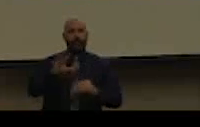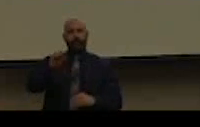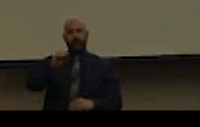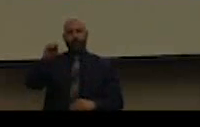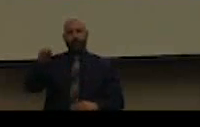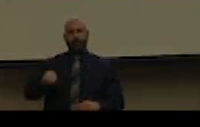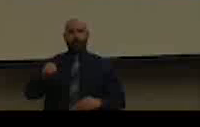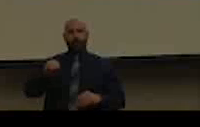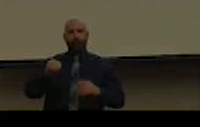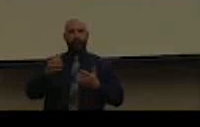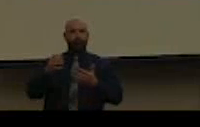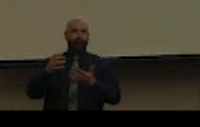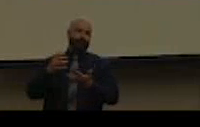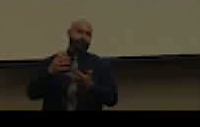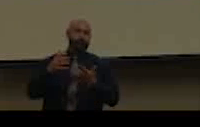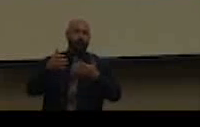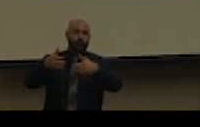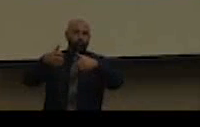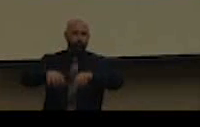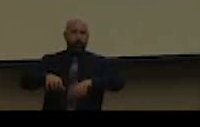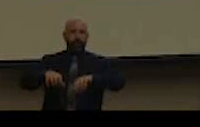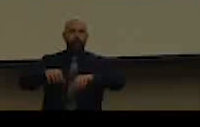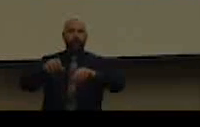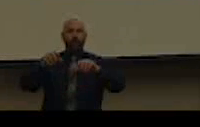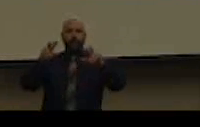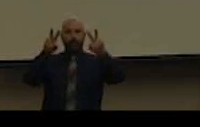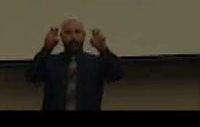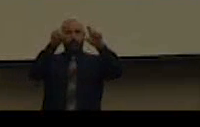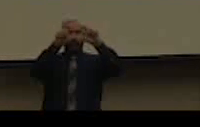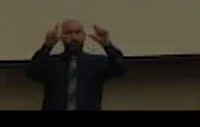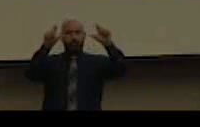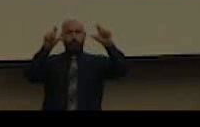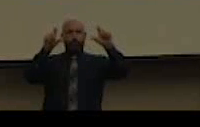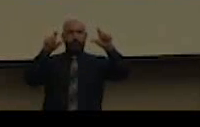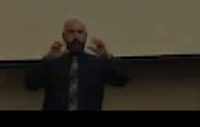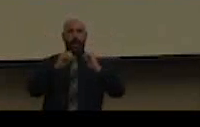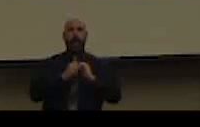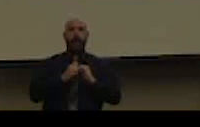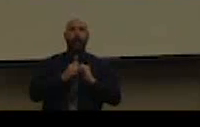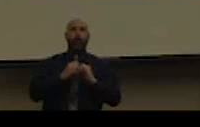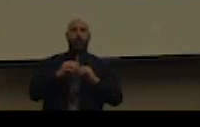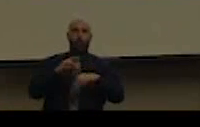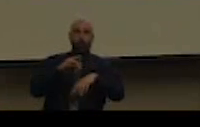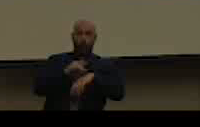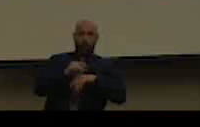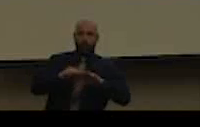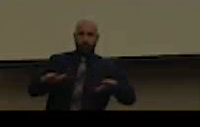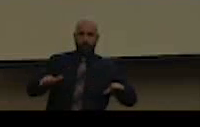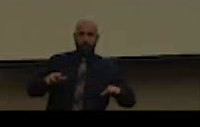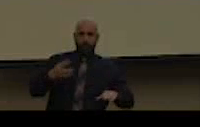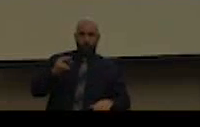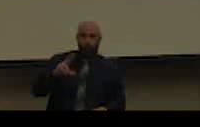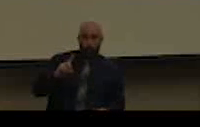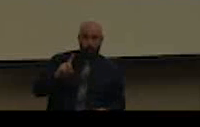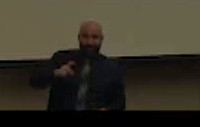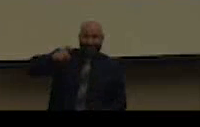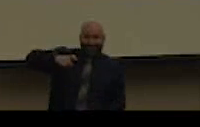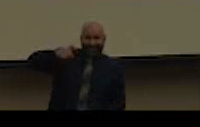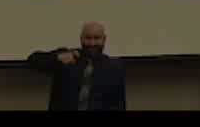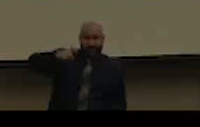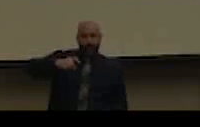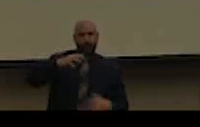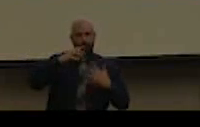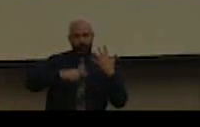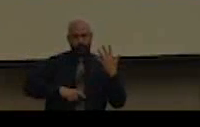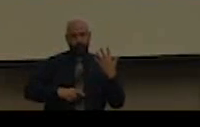about the great need in early childhood, which I think, you know, is complicated and frustrating, but was really inspiring to see a